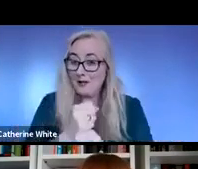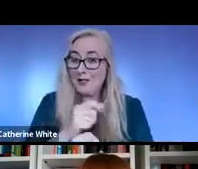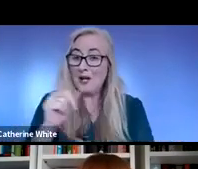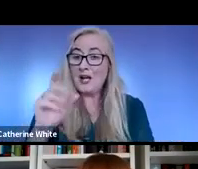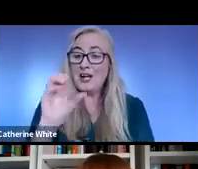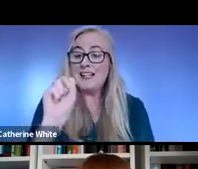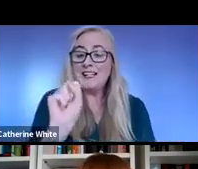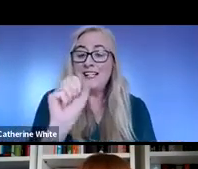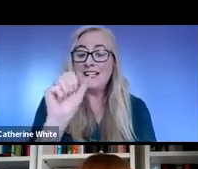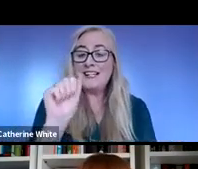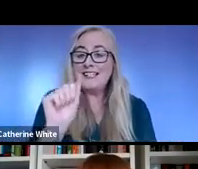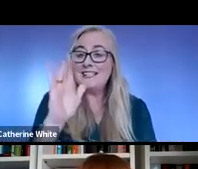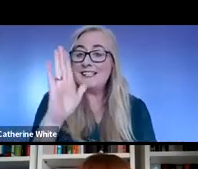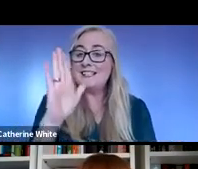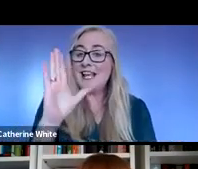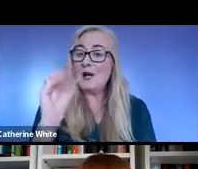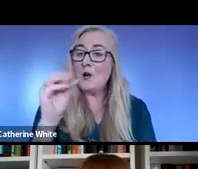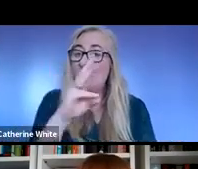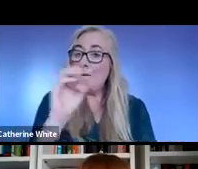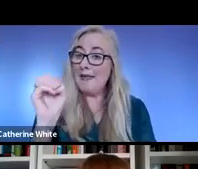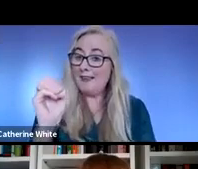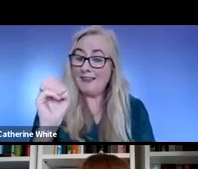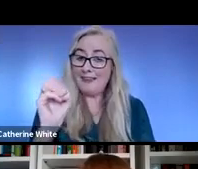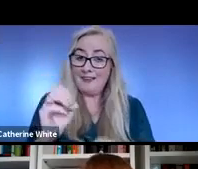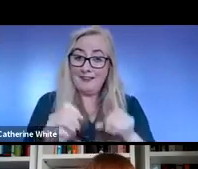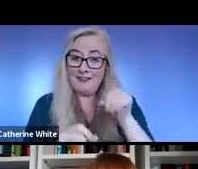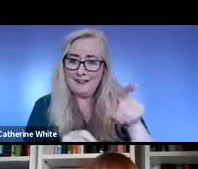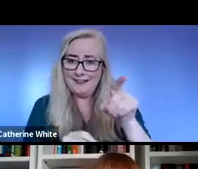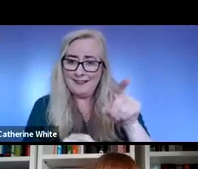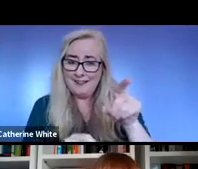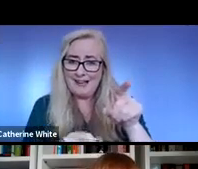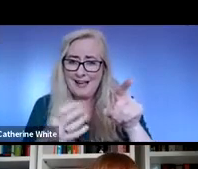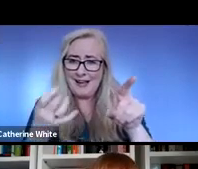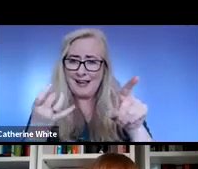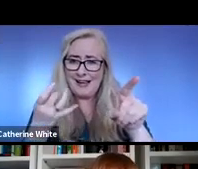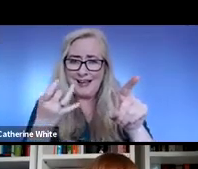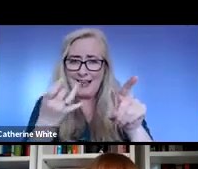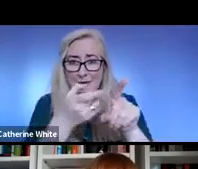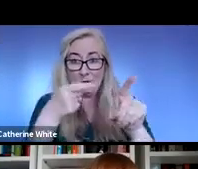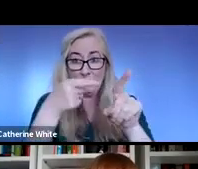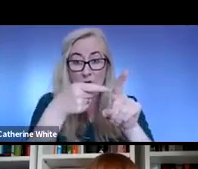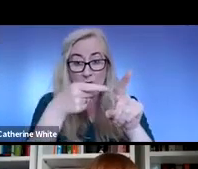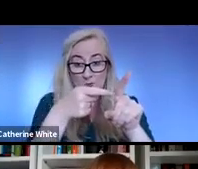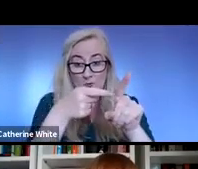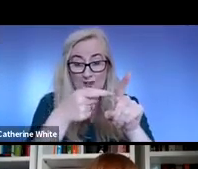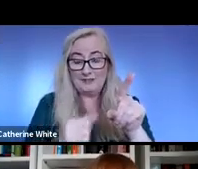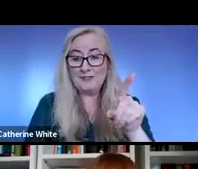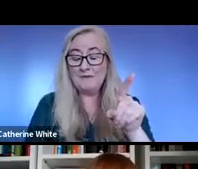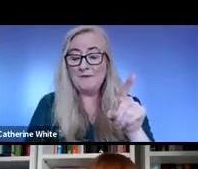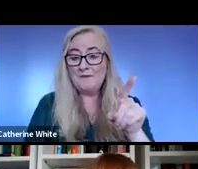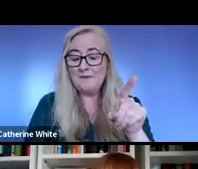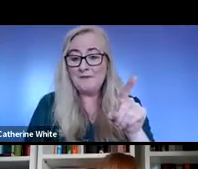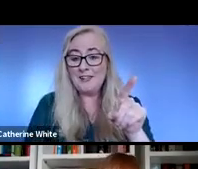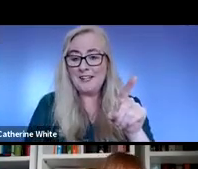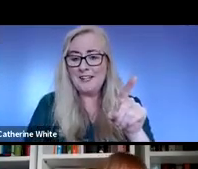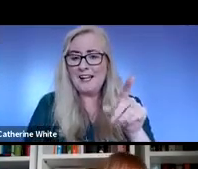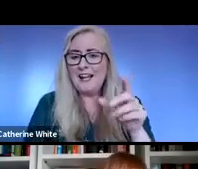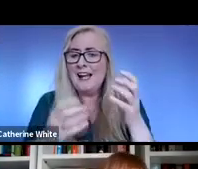Salome, I would like to come to you now. And